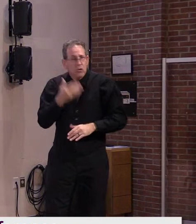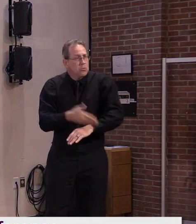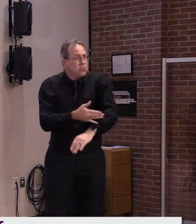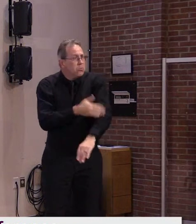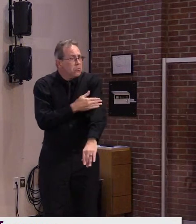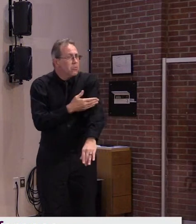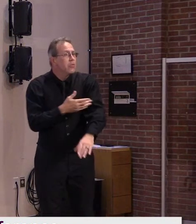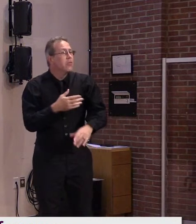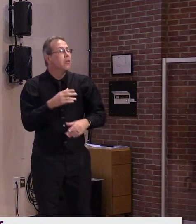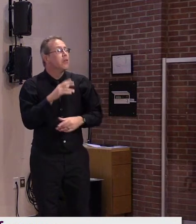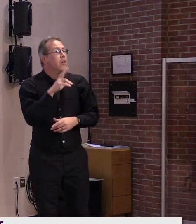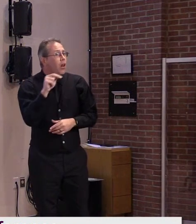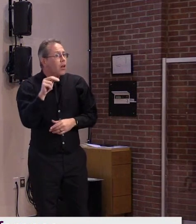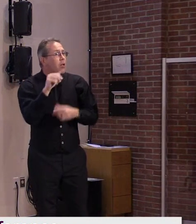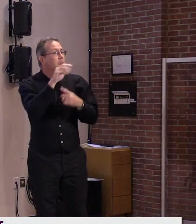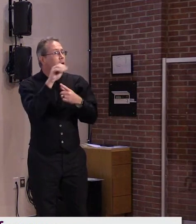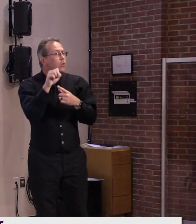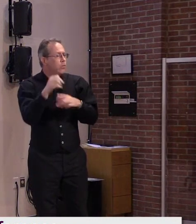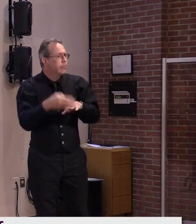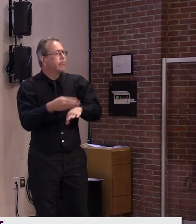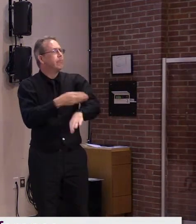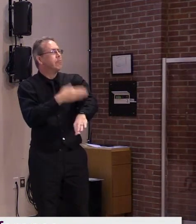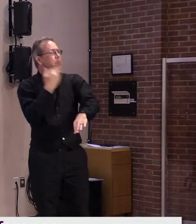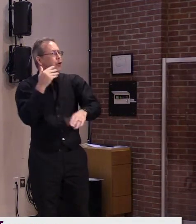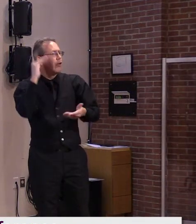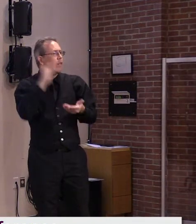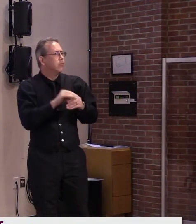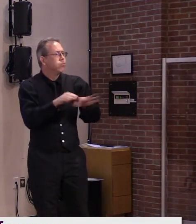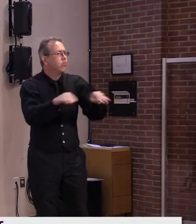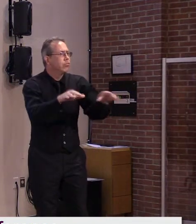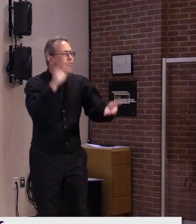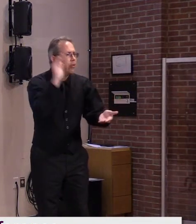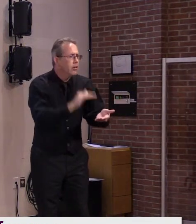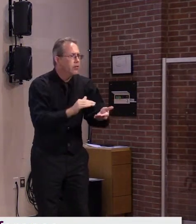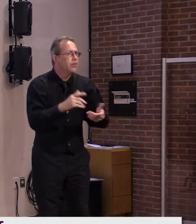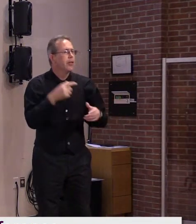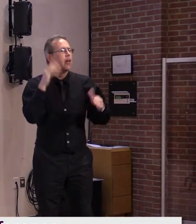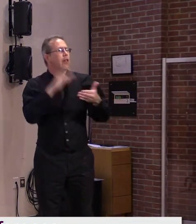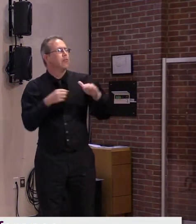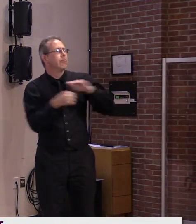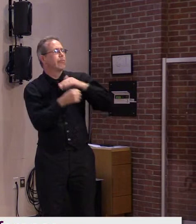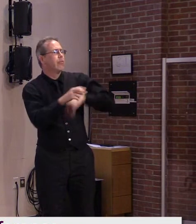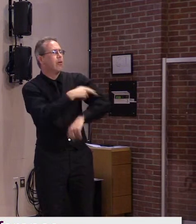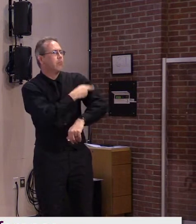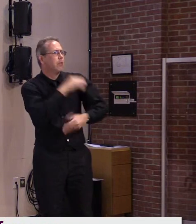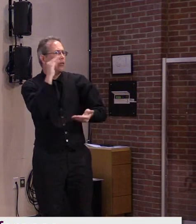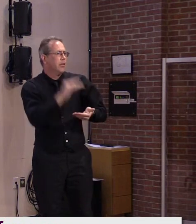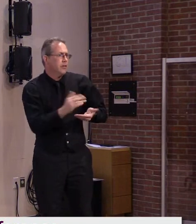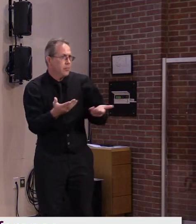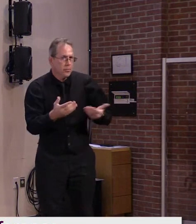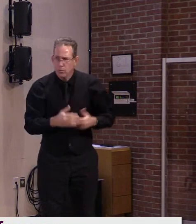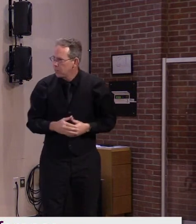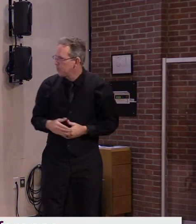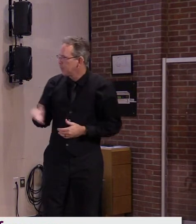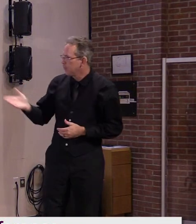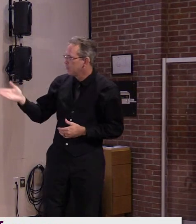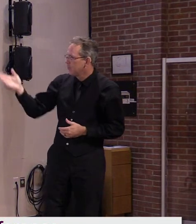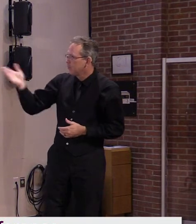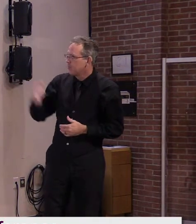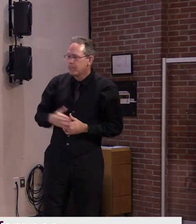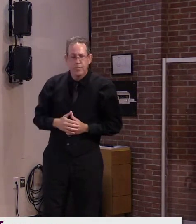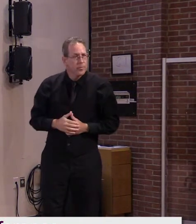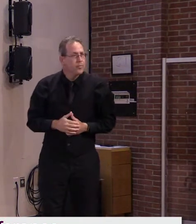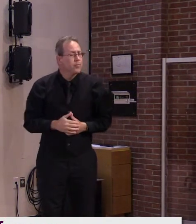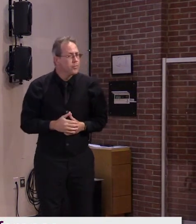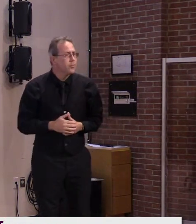their hospitalizations trend down as well, giving more confidence that they are seeing a clear sign of improvement. So as we talked